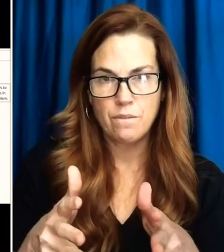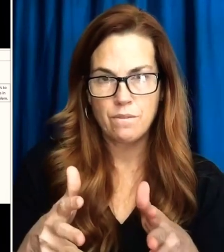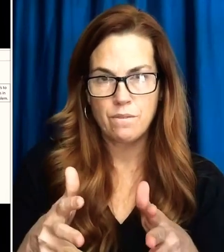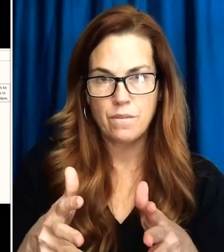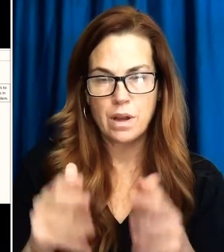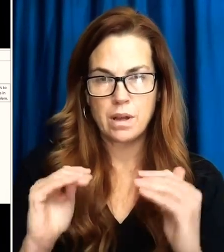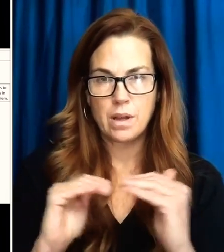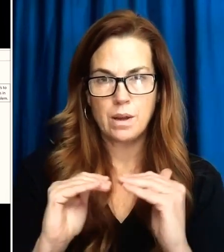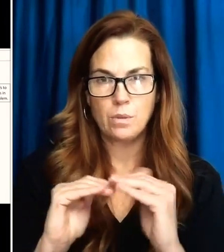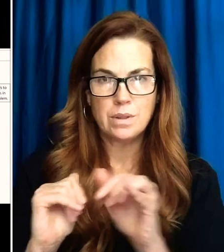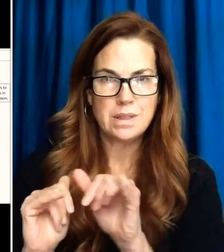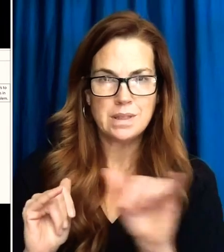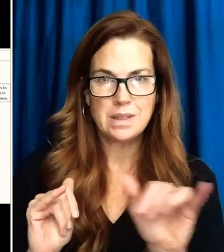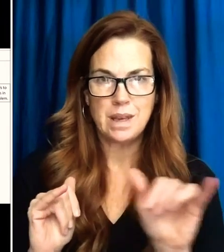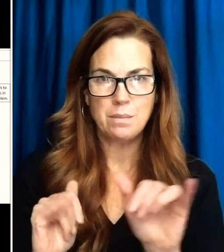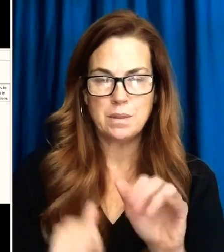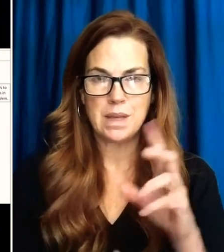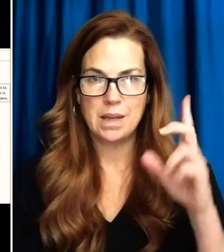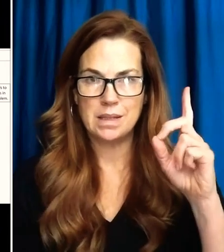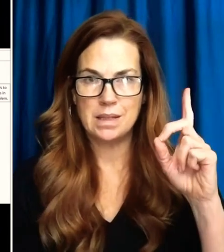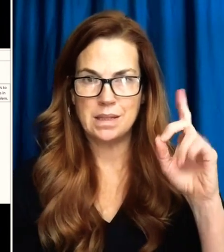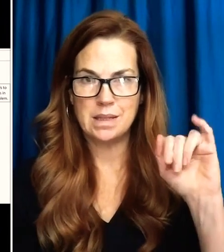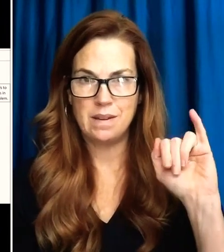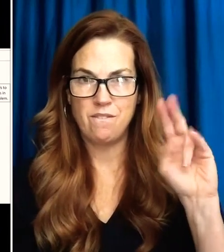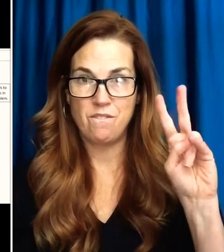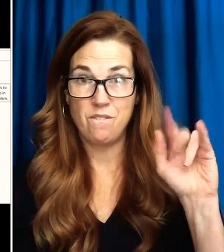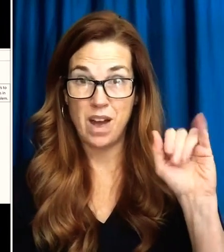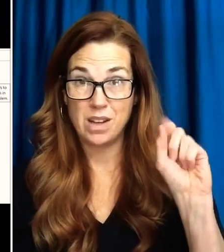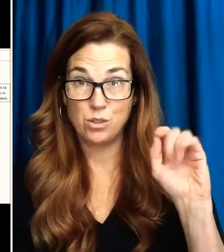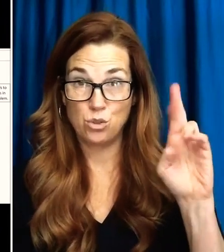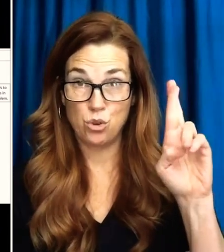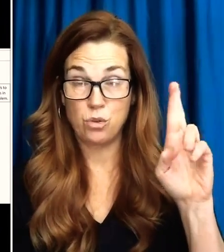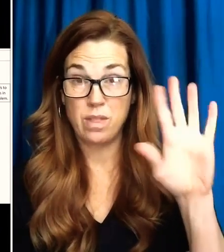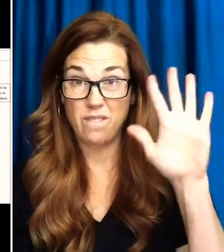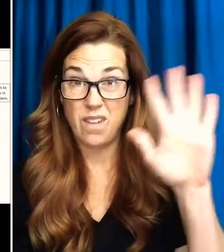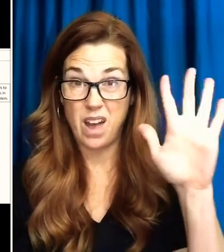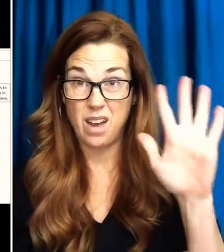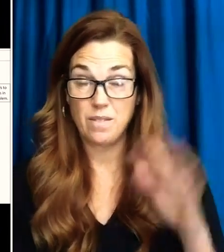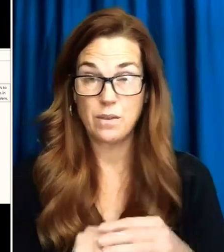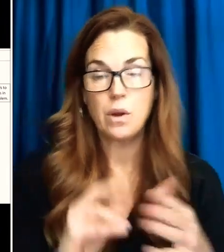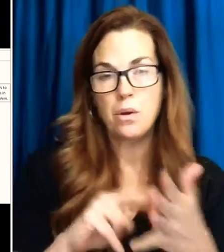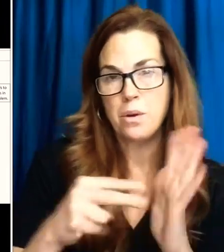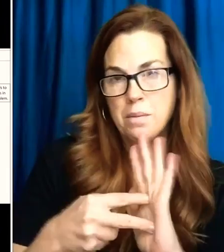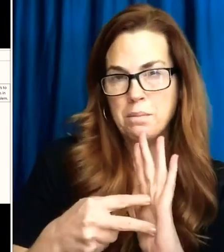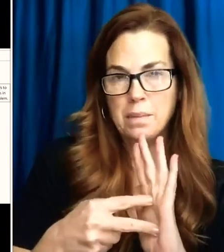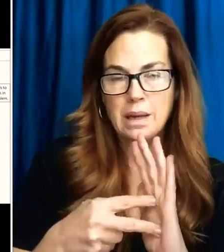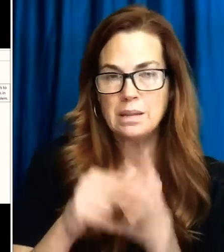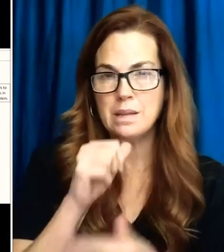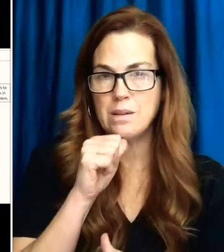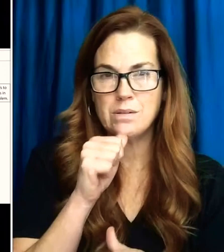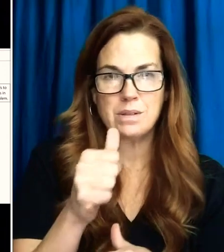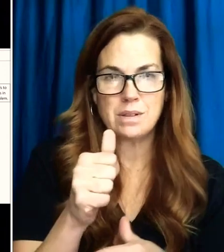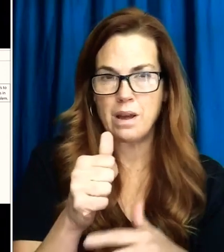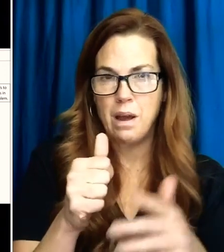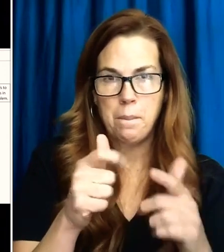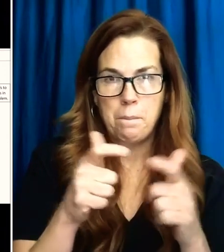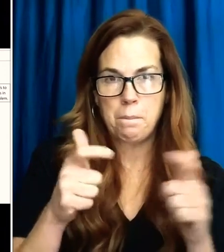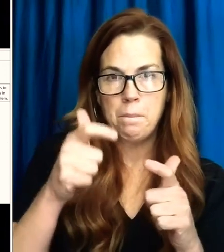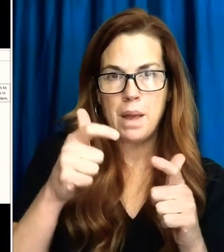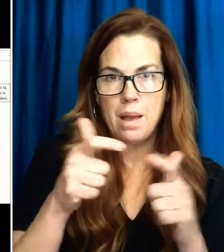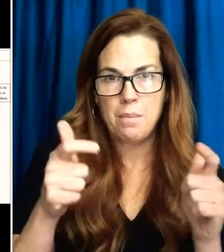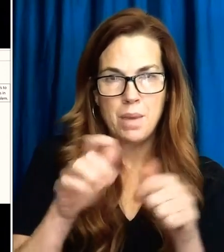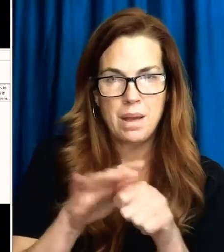means that I did not go high enough up here. Okay, so I'm going to undo all of this, and